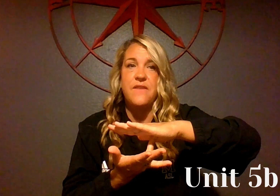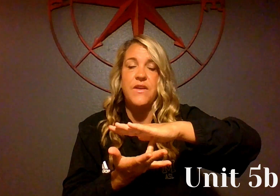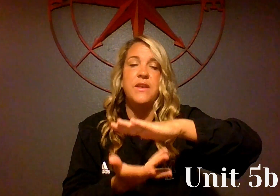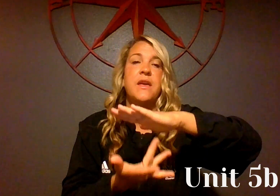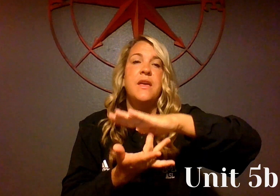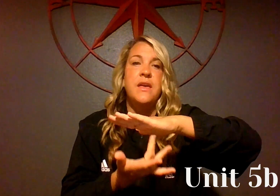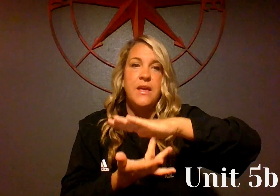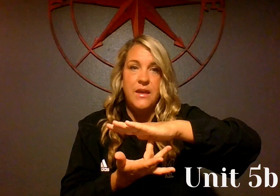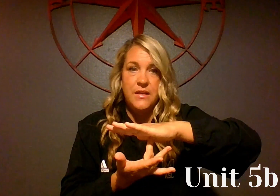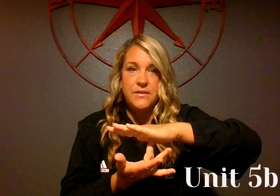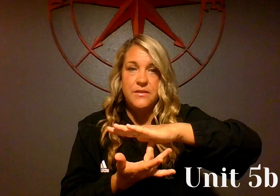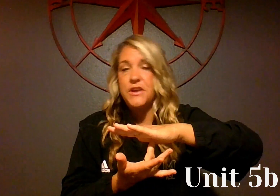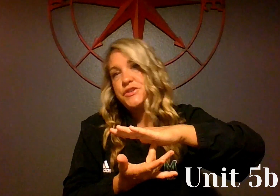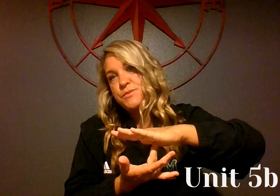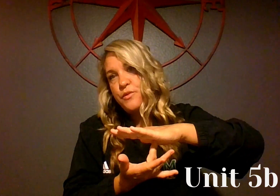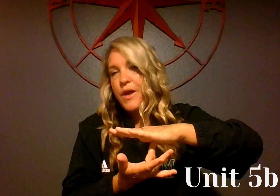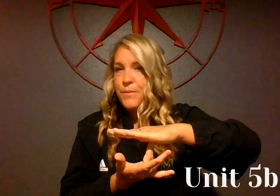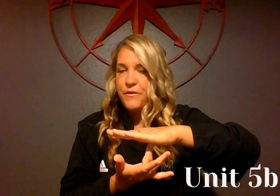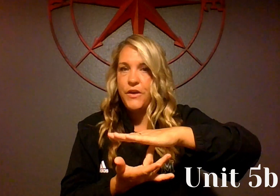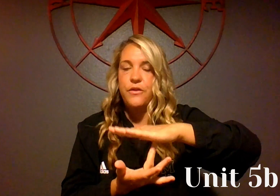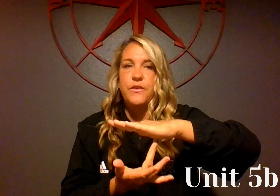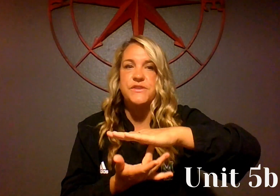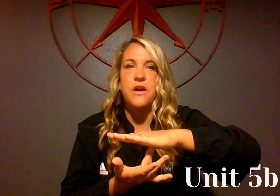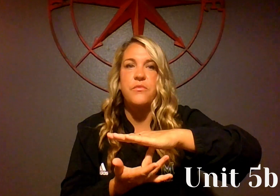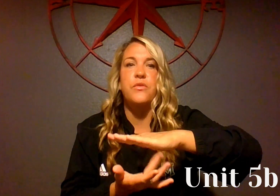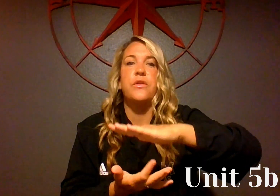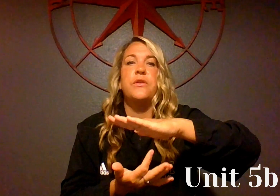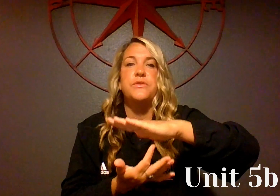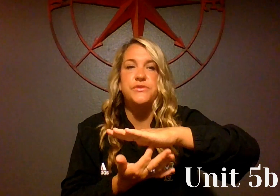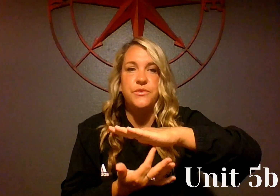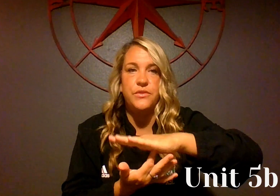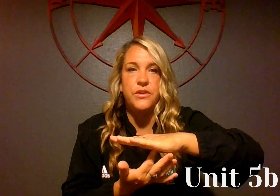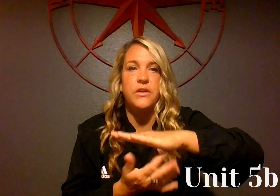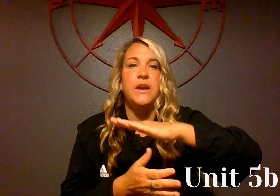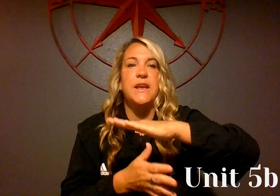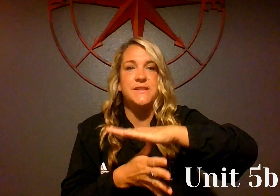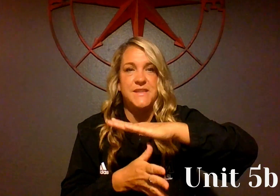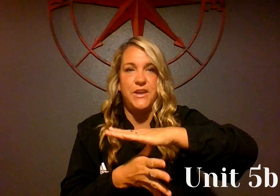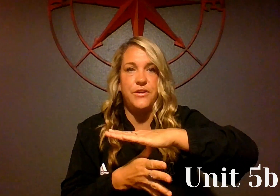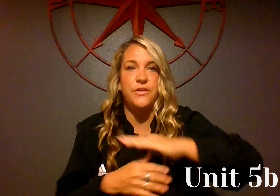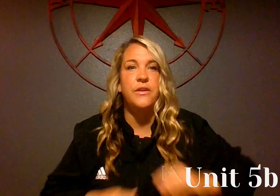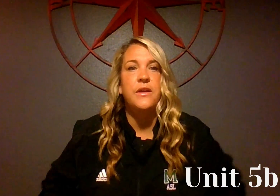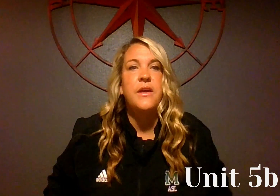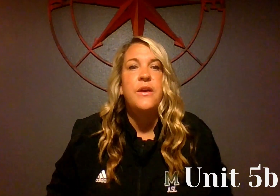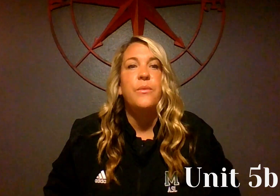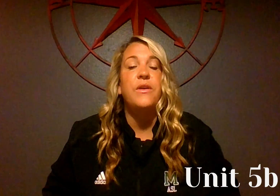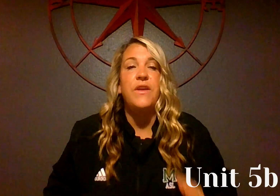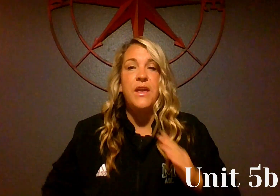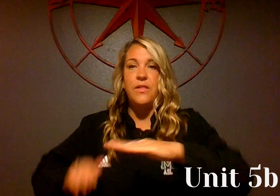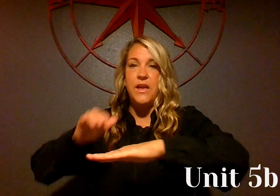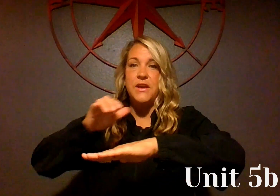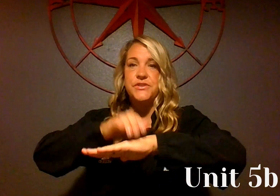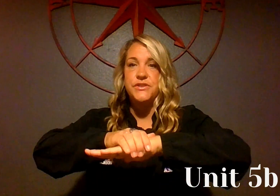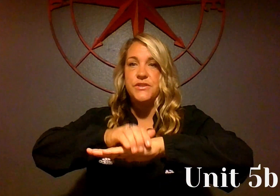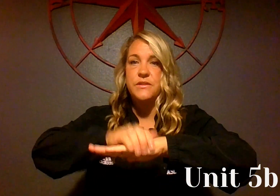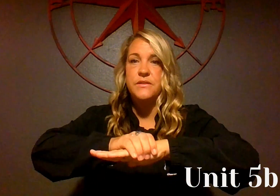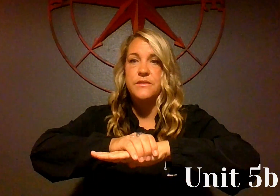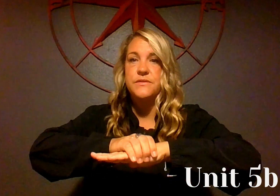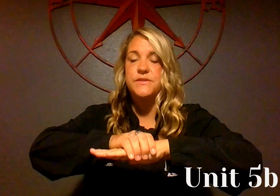7. Then just move up a finger for sophomore, junior, and senior. We have English, so